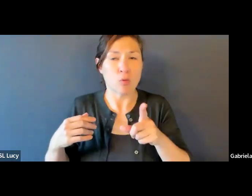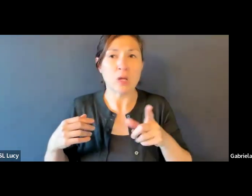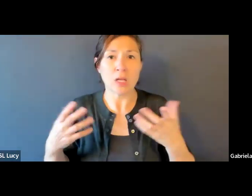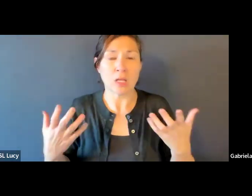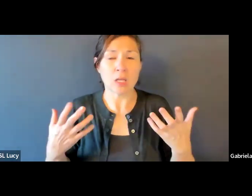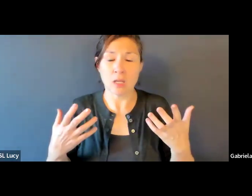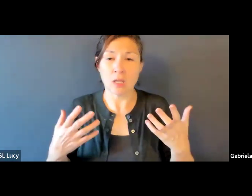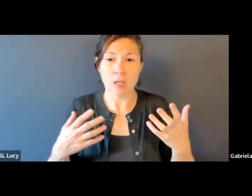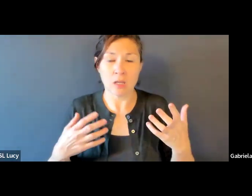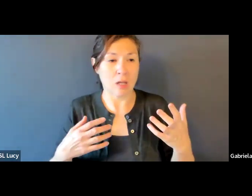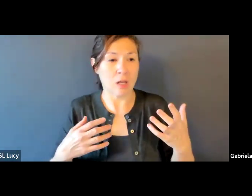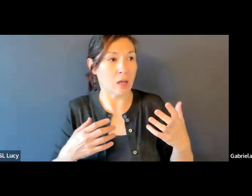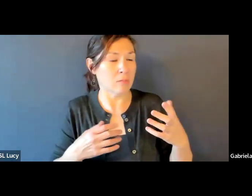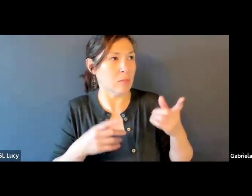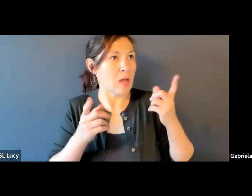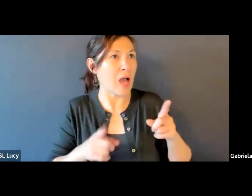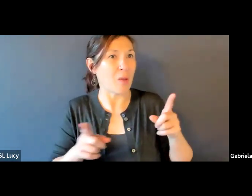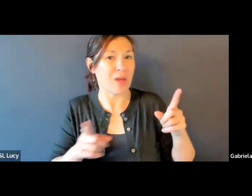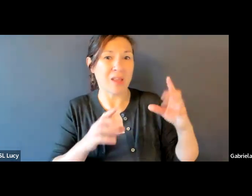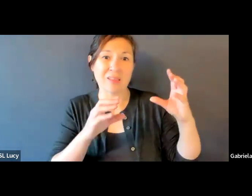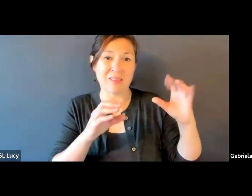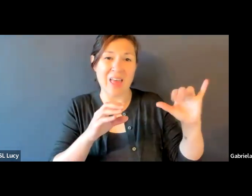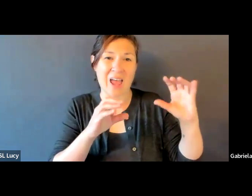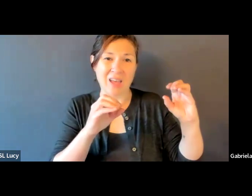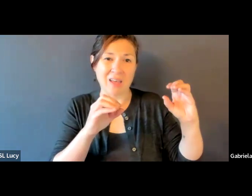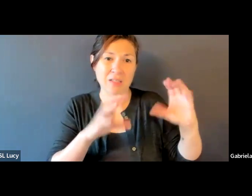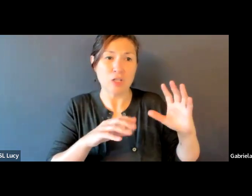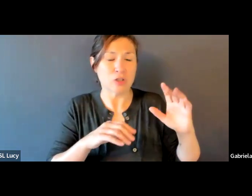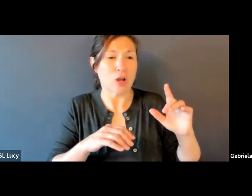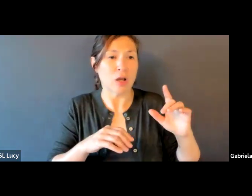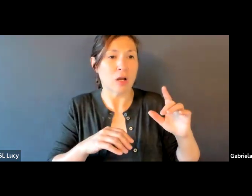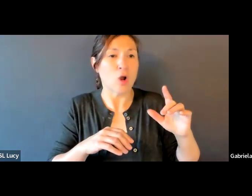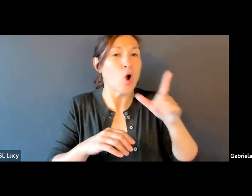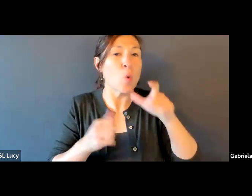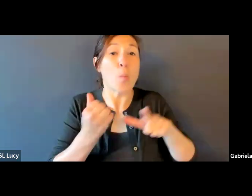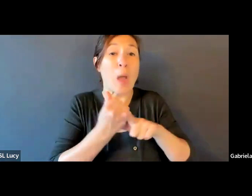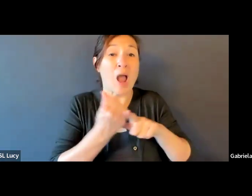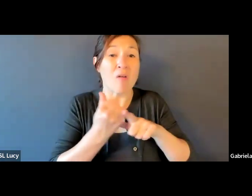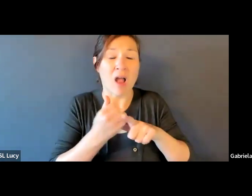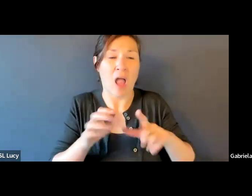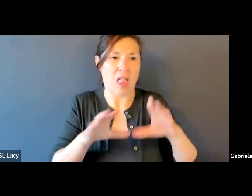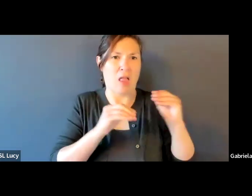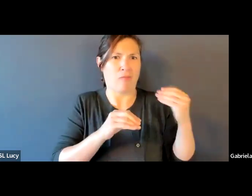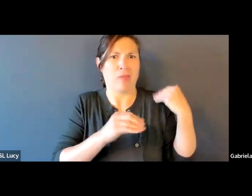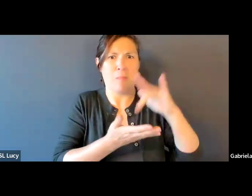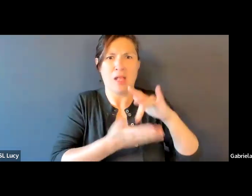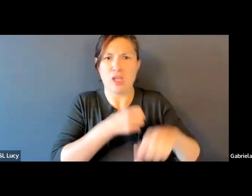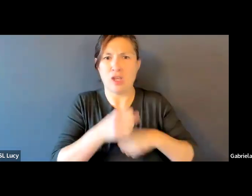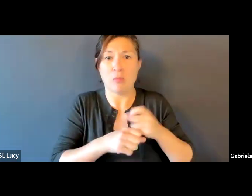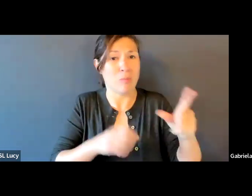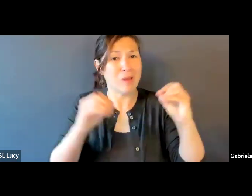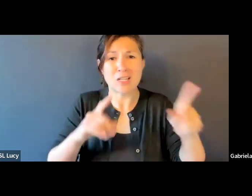in November of the school year, and she had managed to run the classroom with the minimal help that was offered. She was burnt out, and